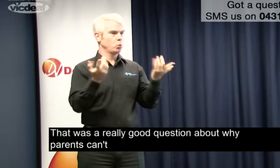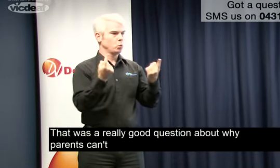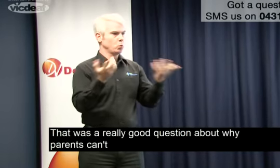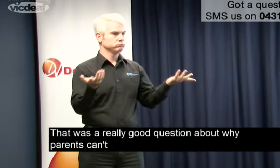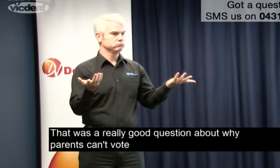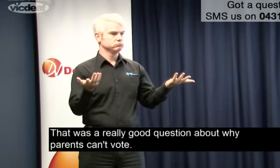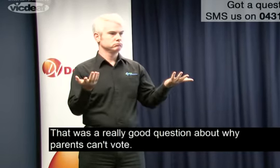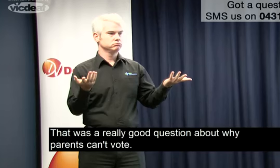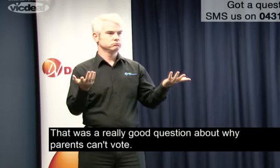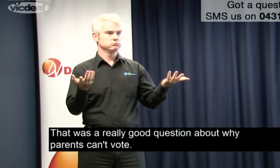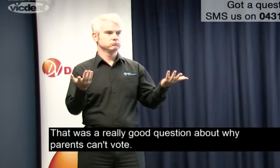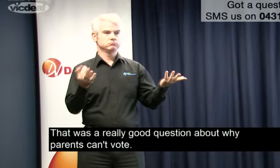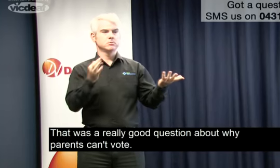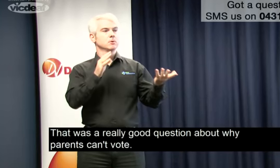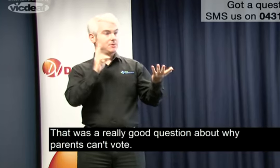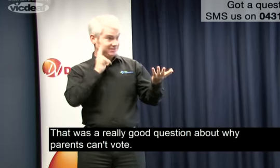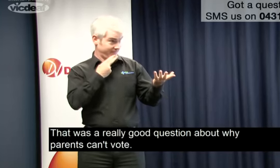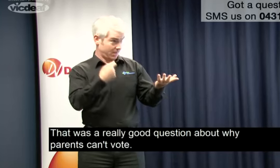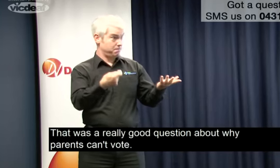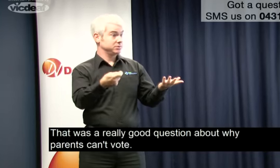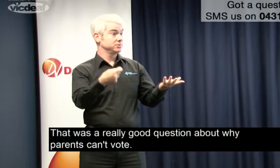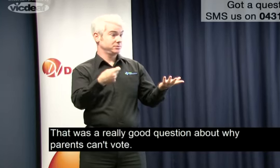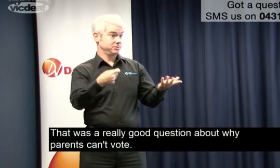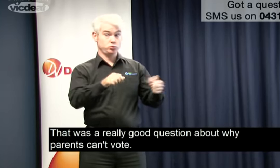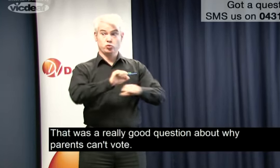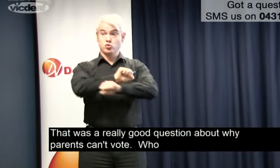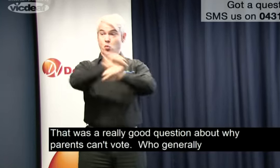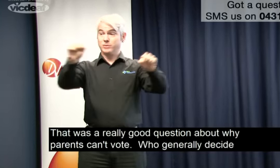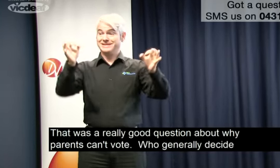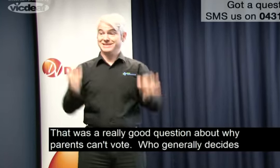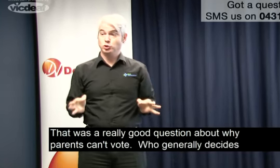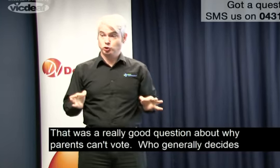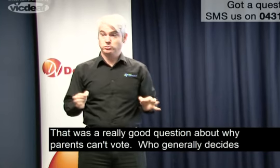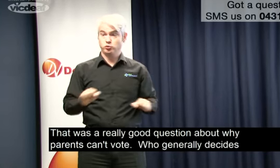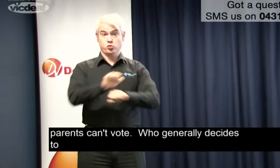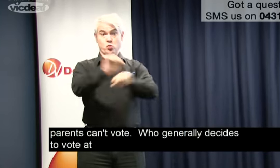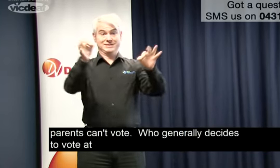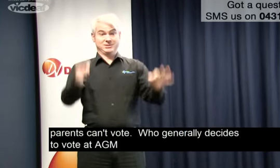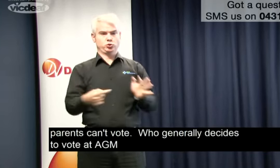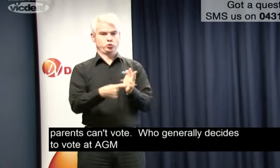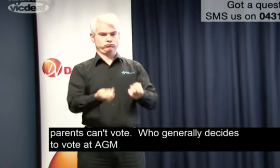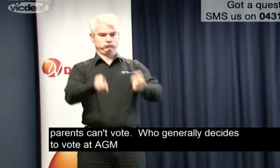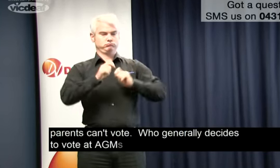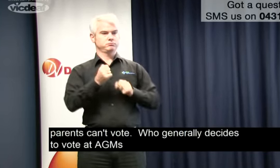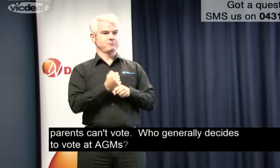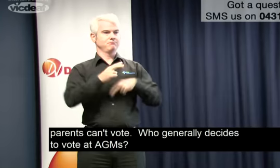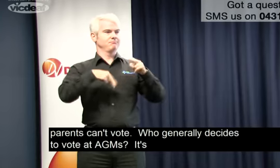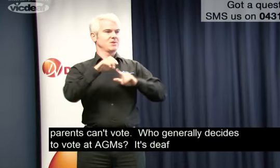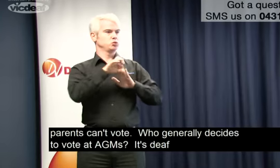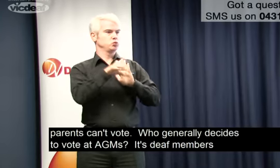Who generally decides to vote at AGMs? Our AGM, it's deaf members, because it's your decision. It's your